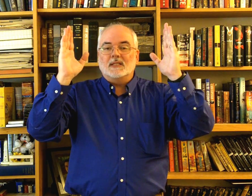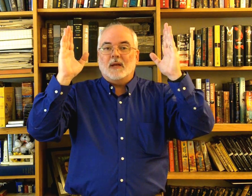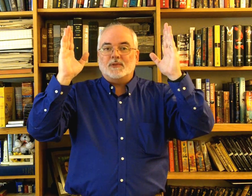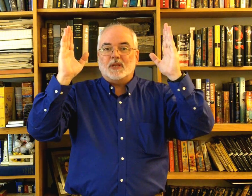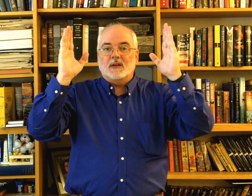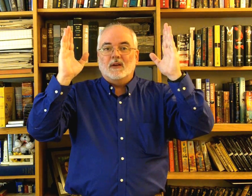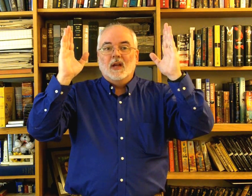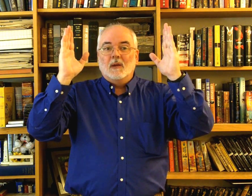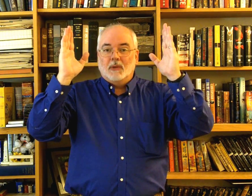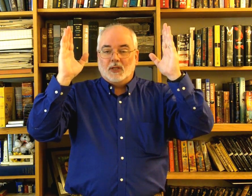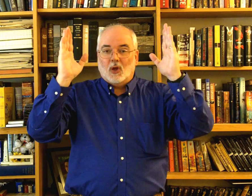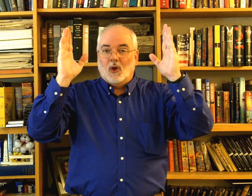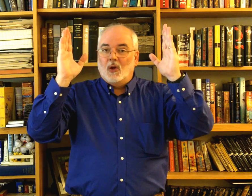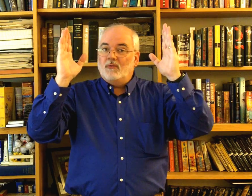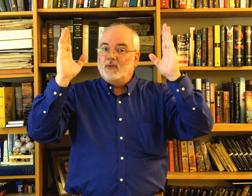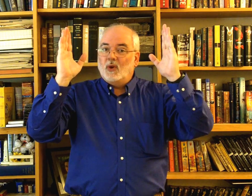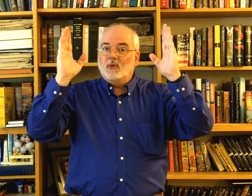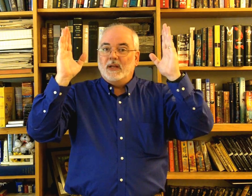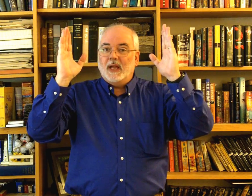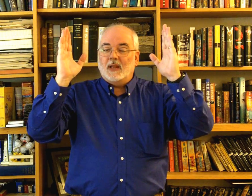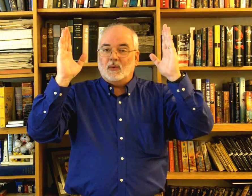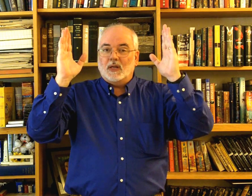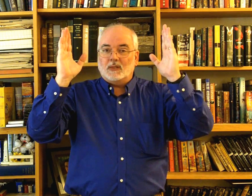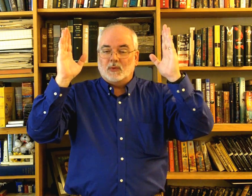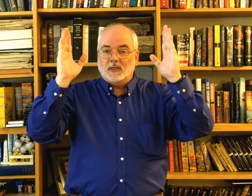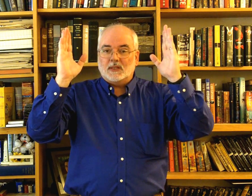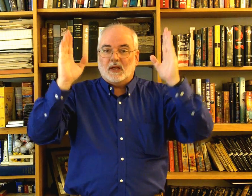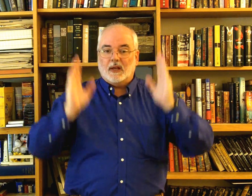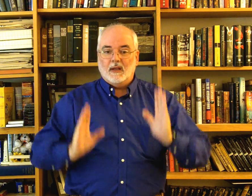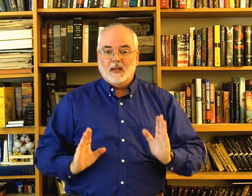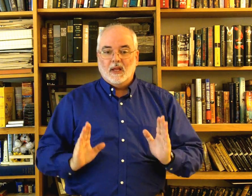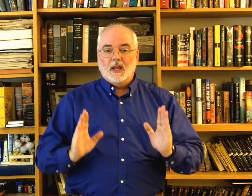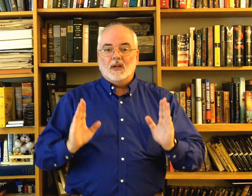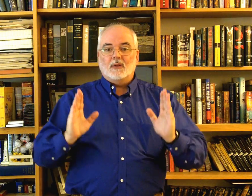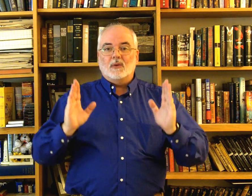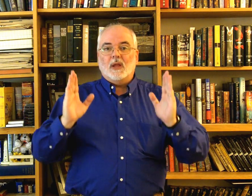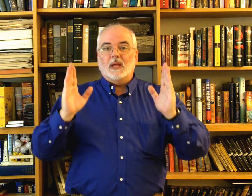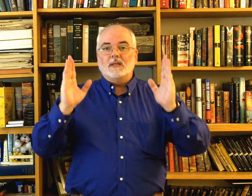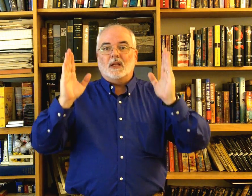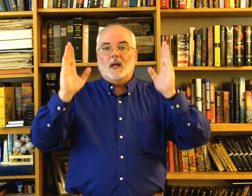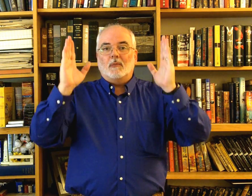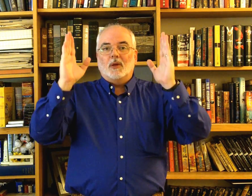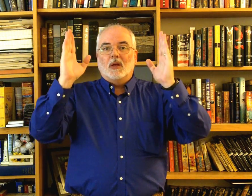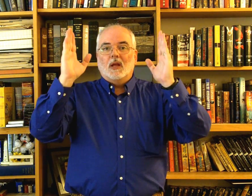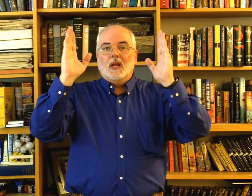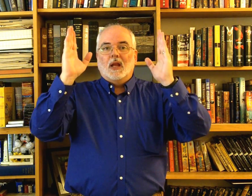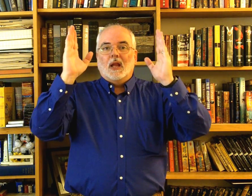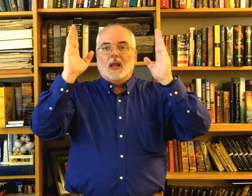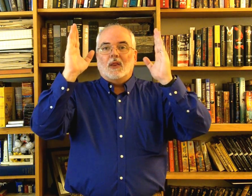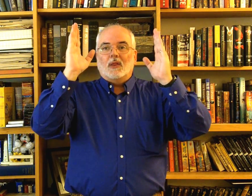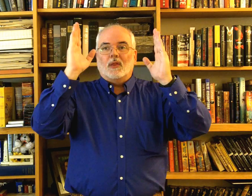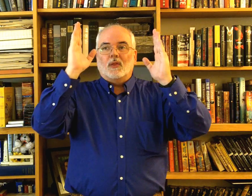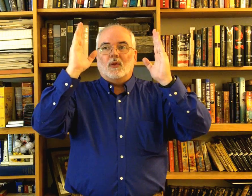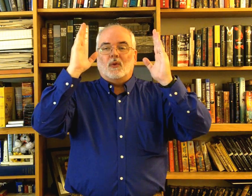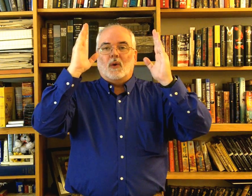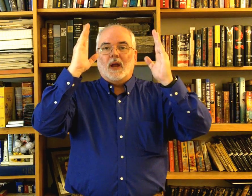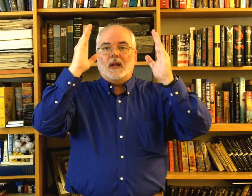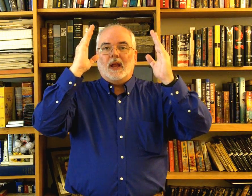steps here, but it's all flowed together when it's a real sign. Two hands up. The right